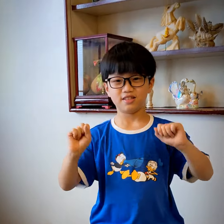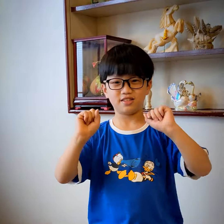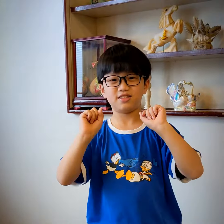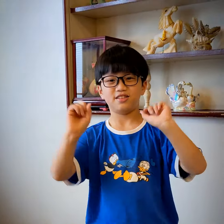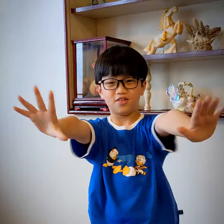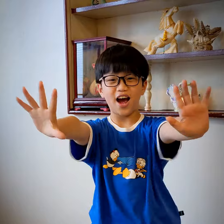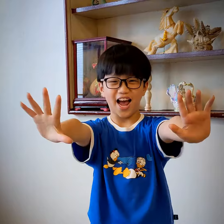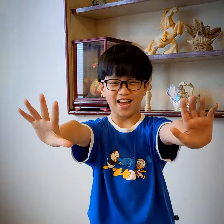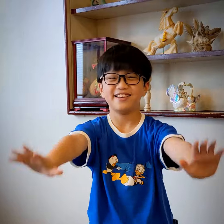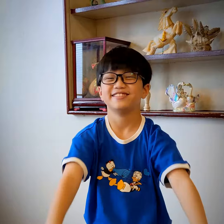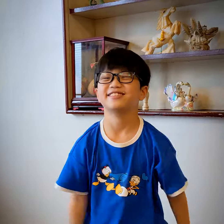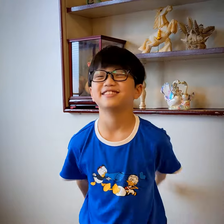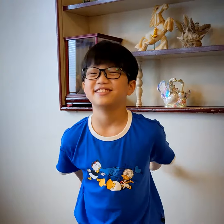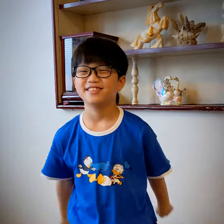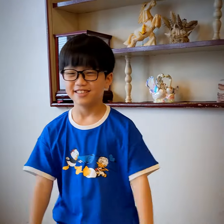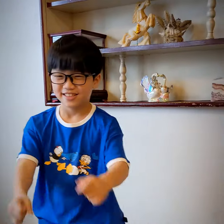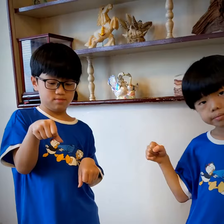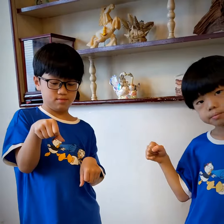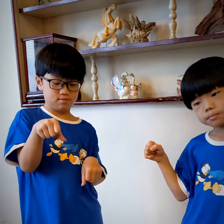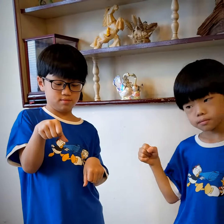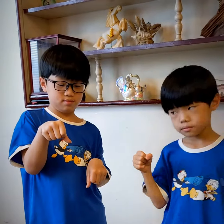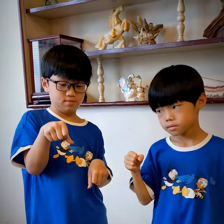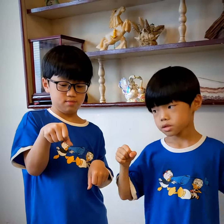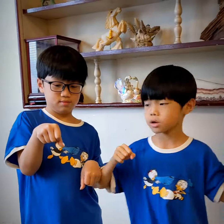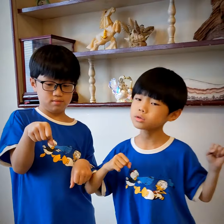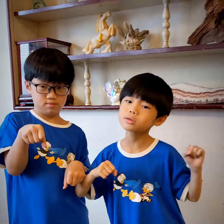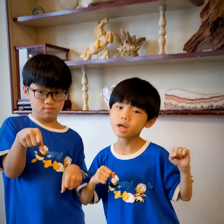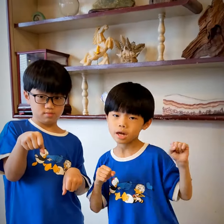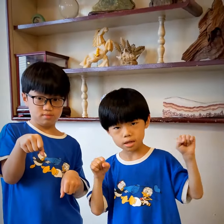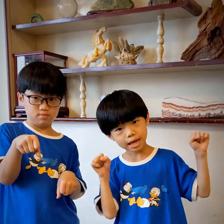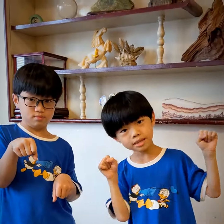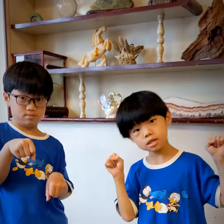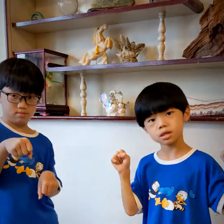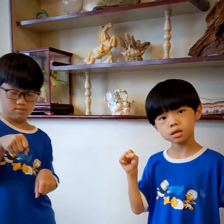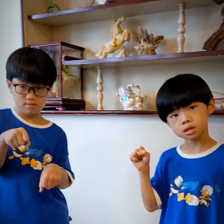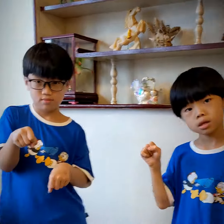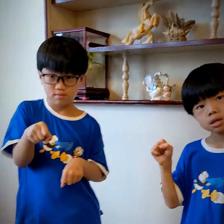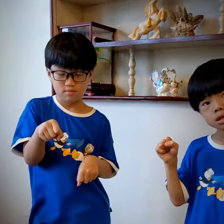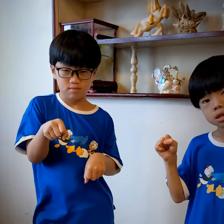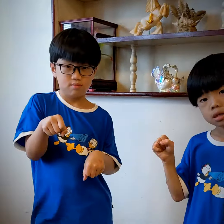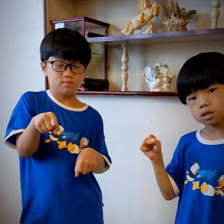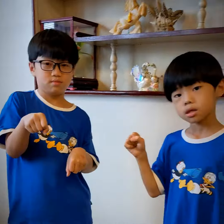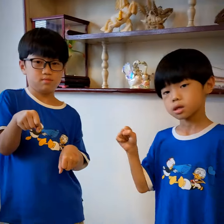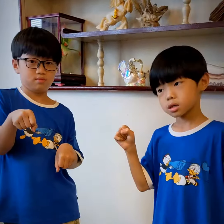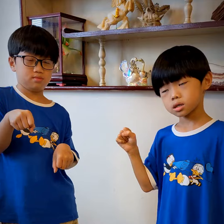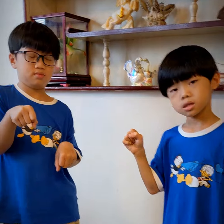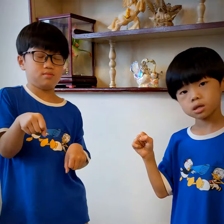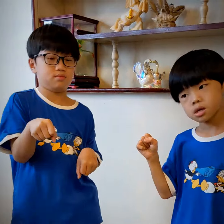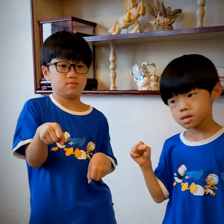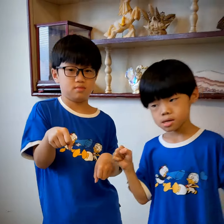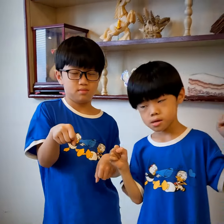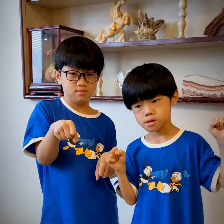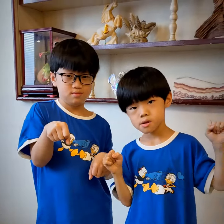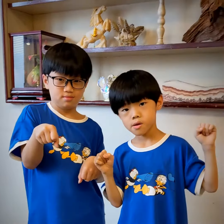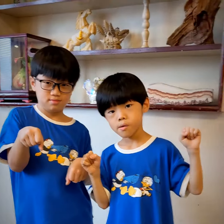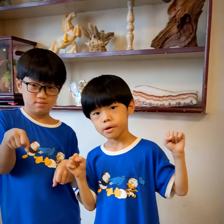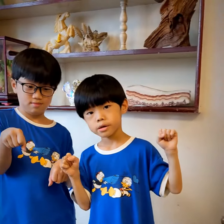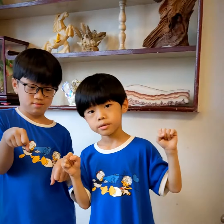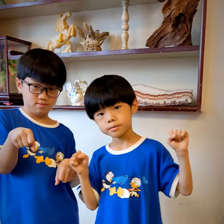I'm only just you I'm just in own I'm next place In this case, two who live with